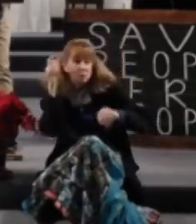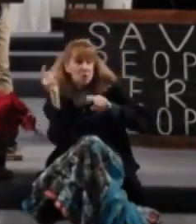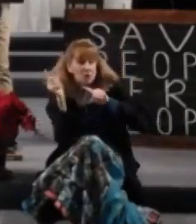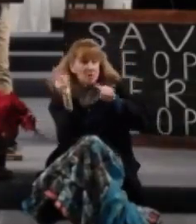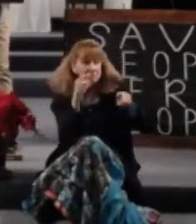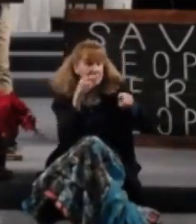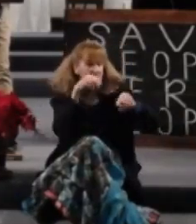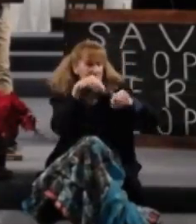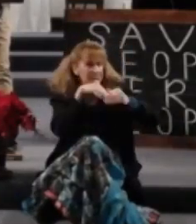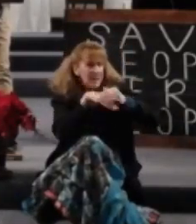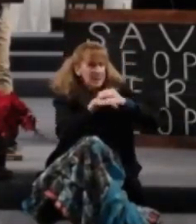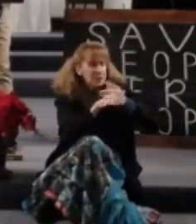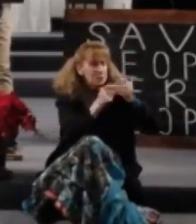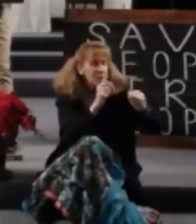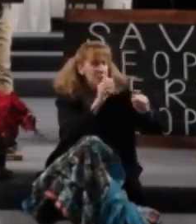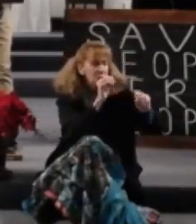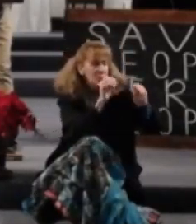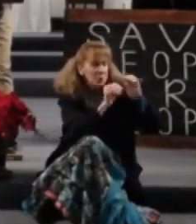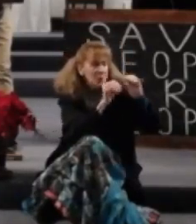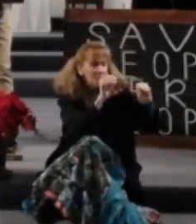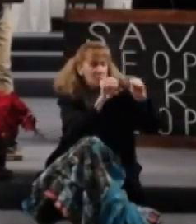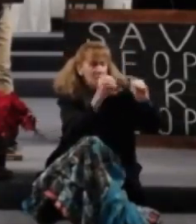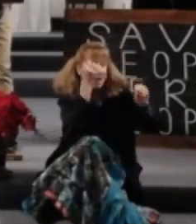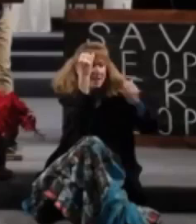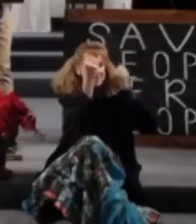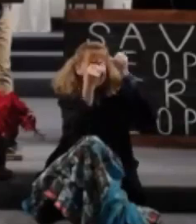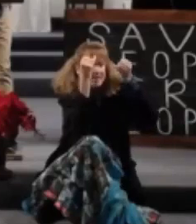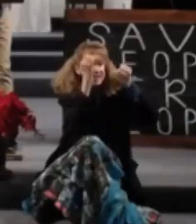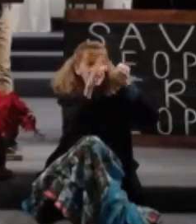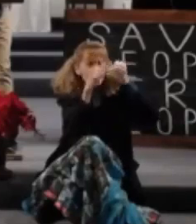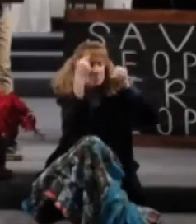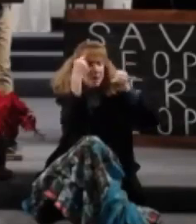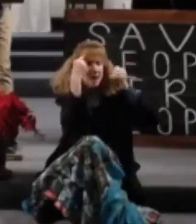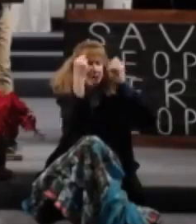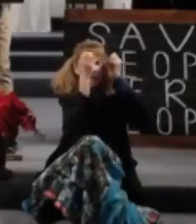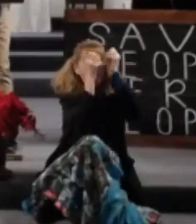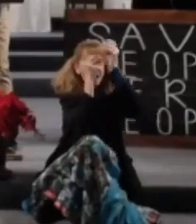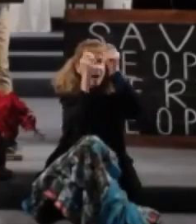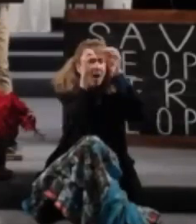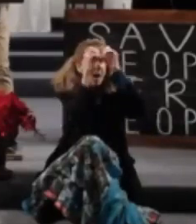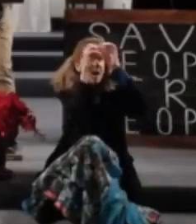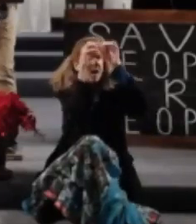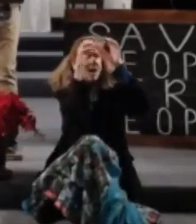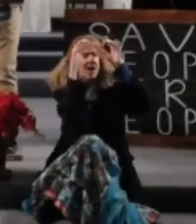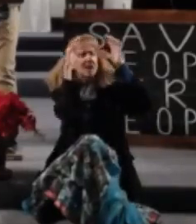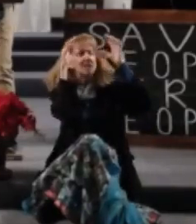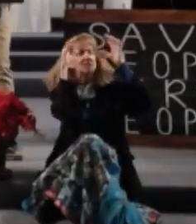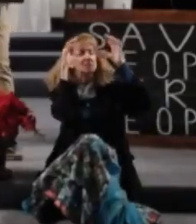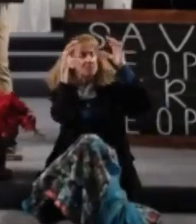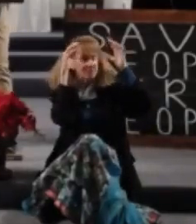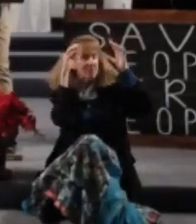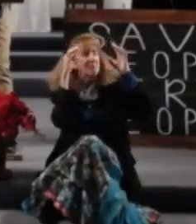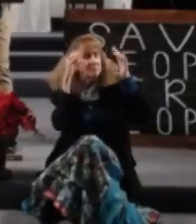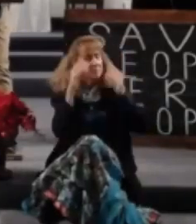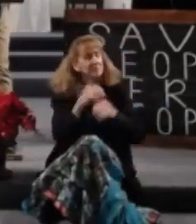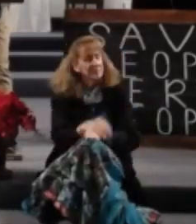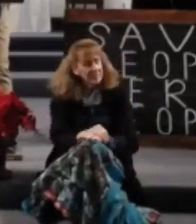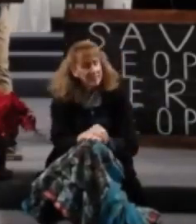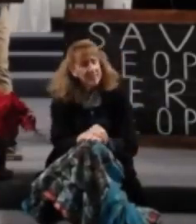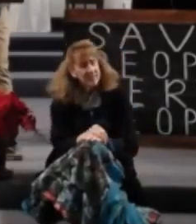toe, that maybe they're a burglar, or maybe they could use a flashlight. I mean, those are reasonable